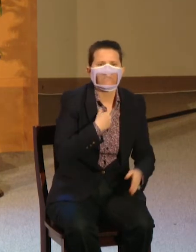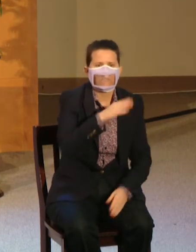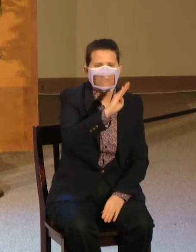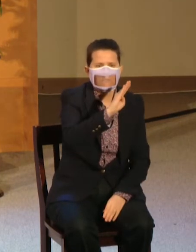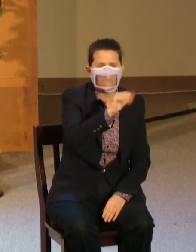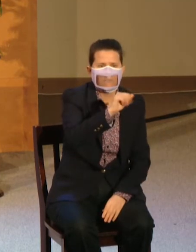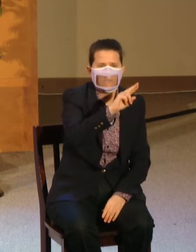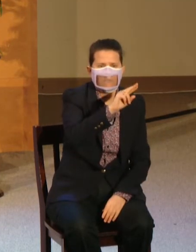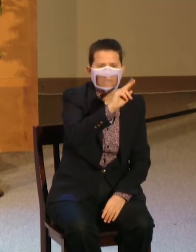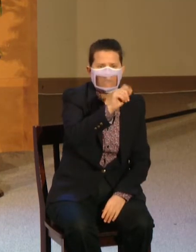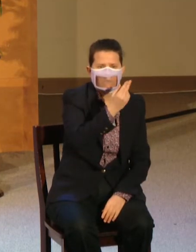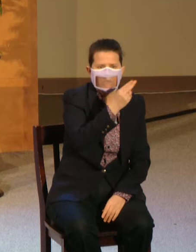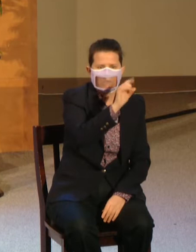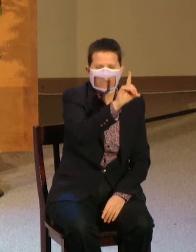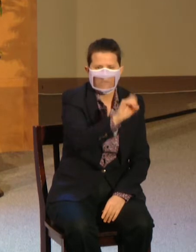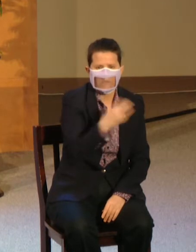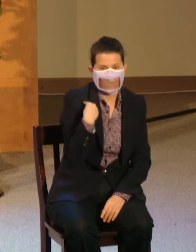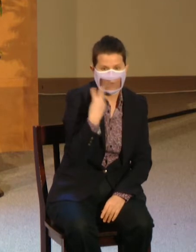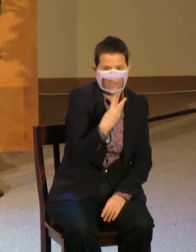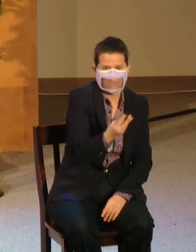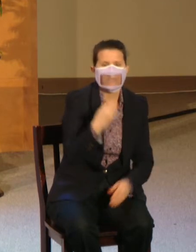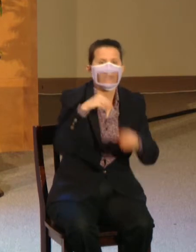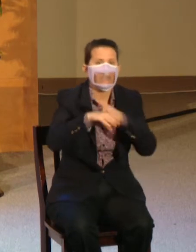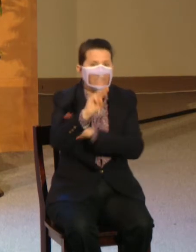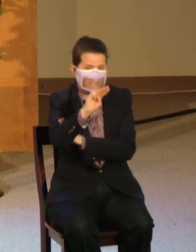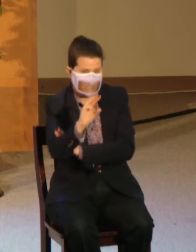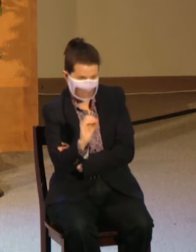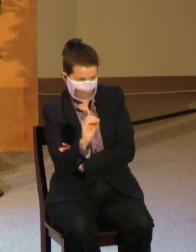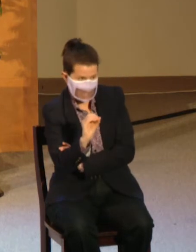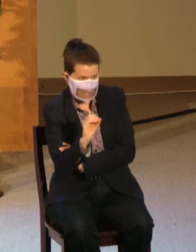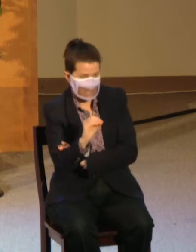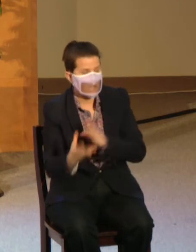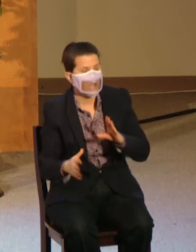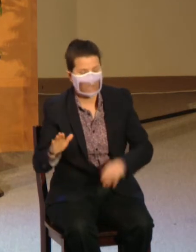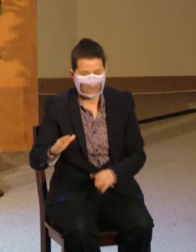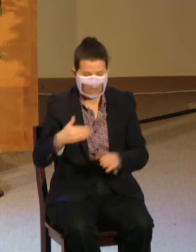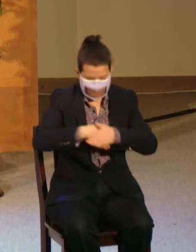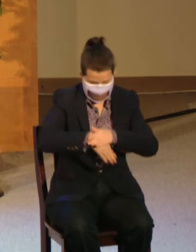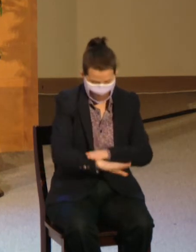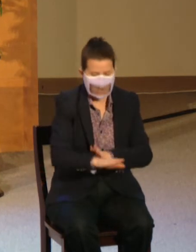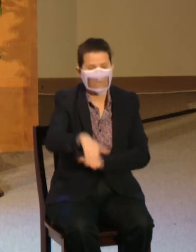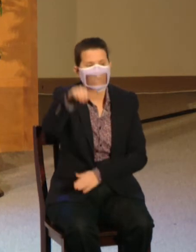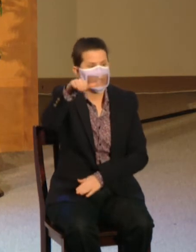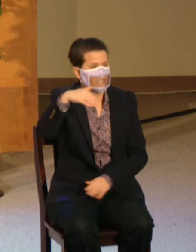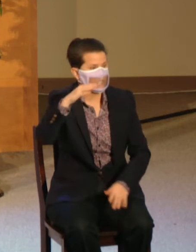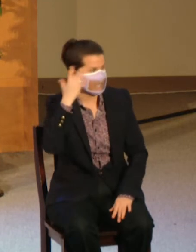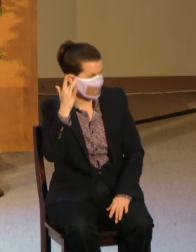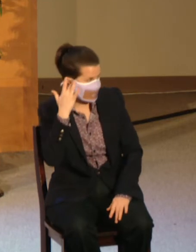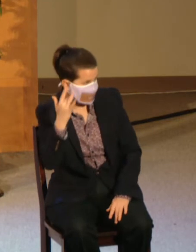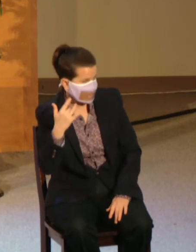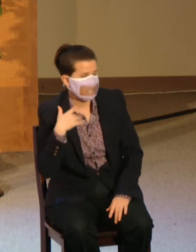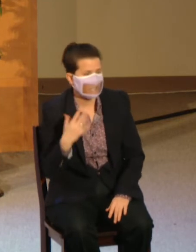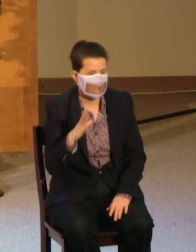in ministerial school, it was in Missouri, and I was born and raised in California. And so I was missing the ocean and the